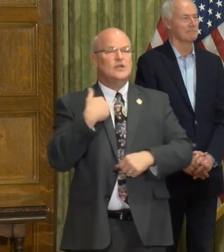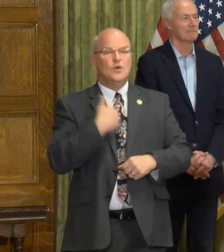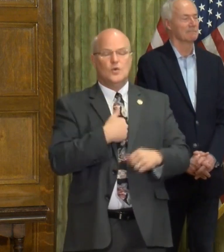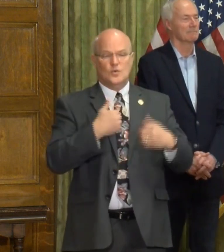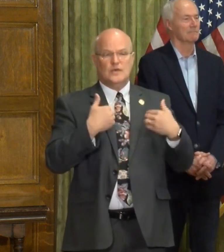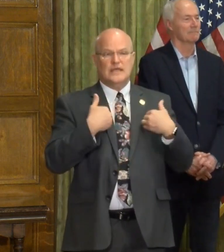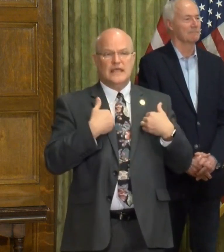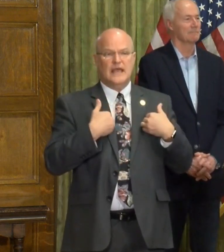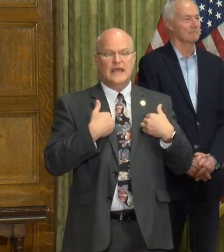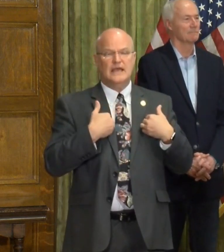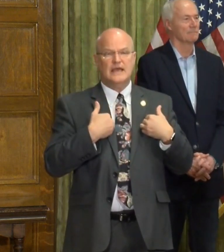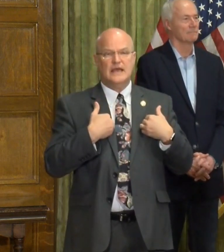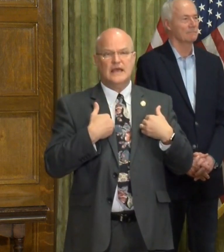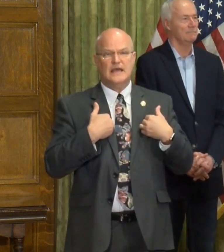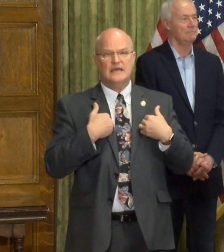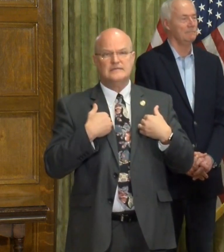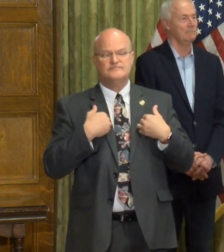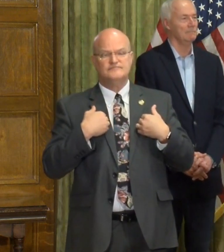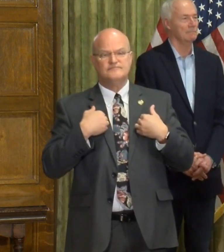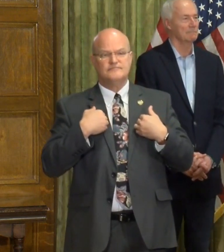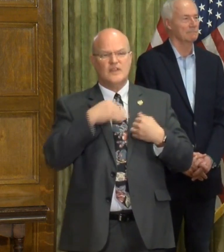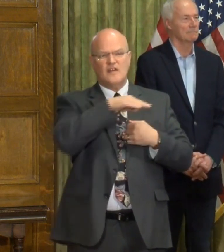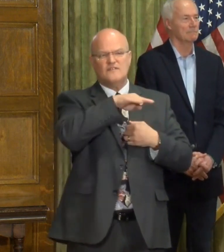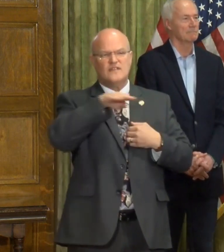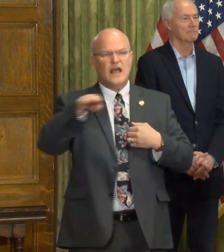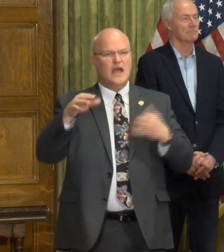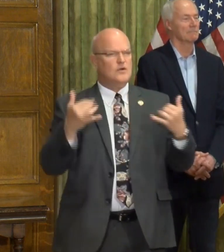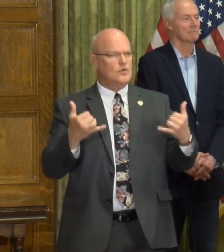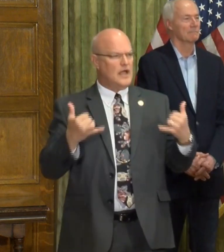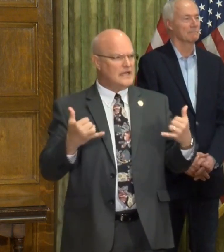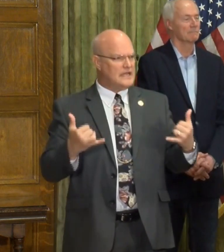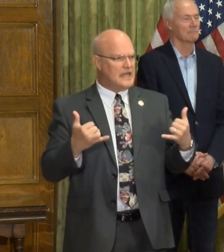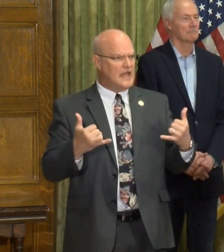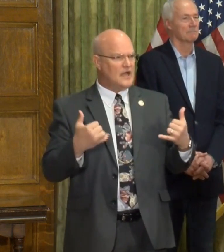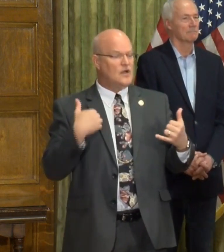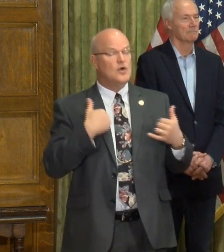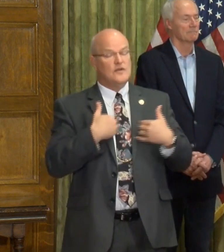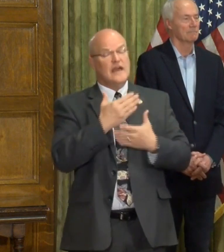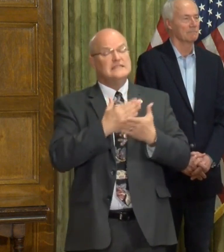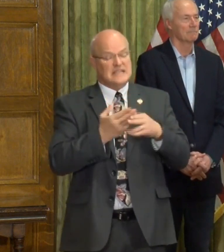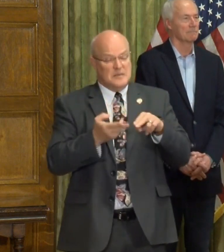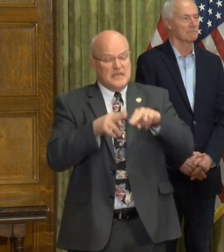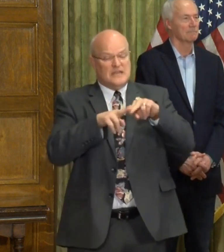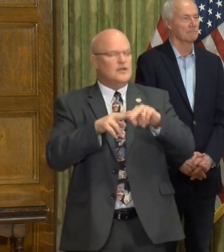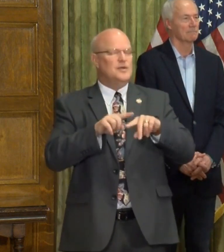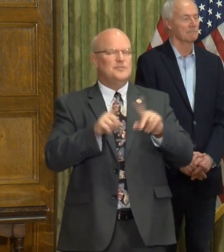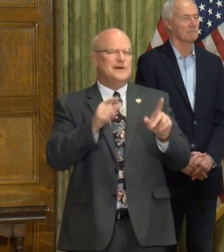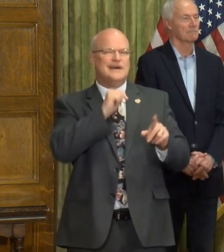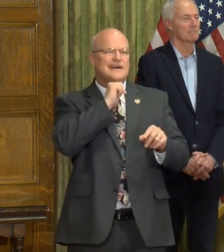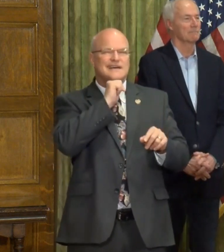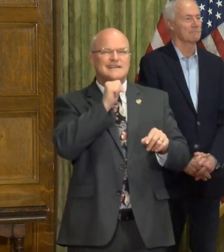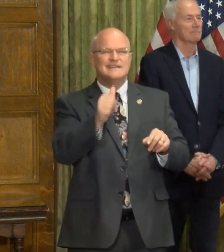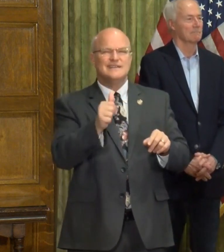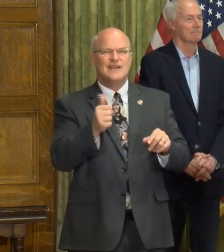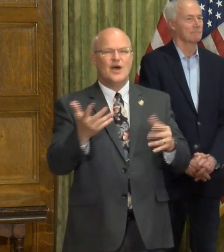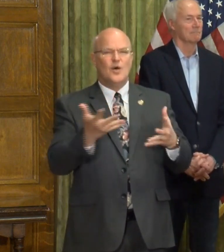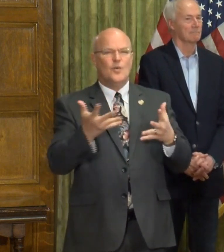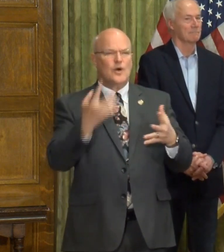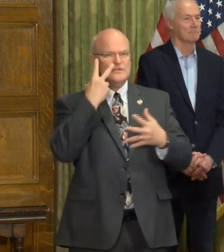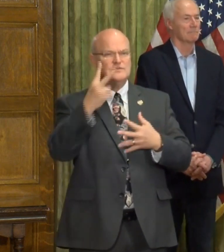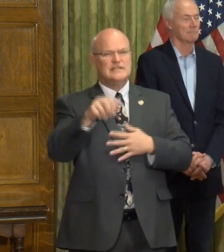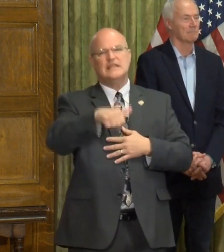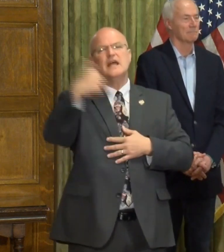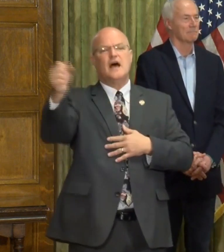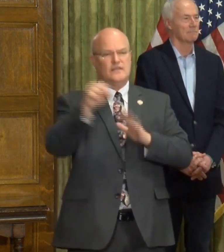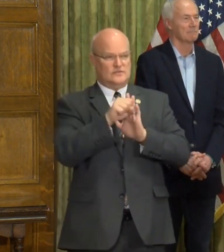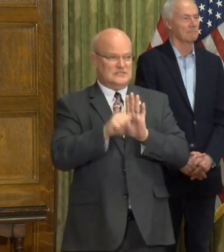Hospitalizations, we had pretty flat right now. We've had some increase, but not